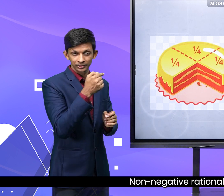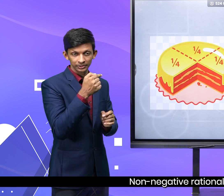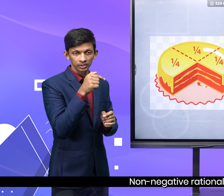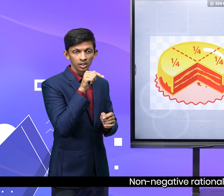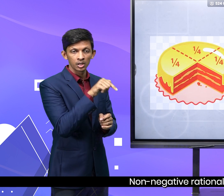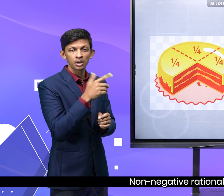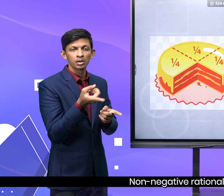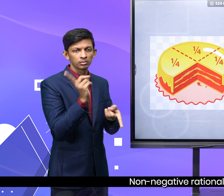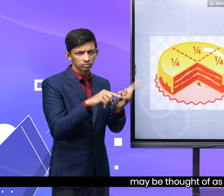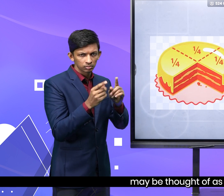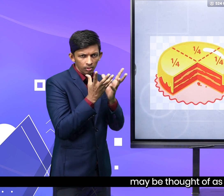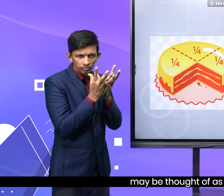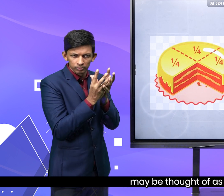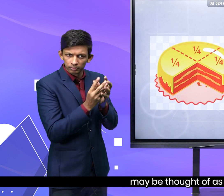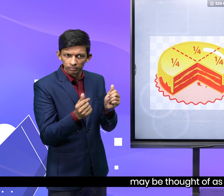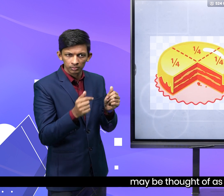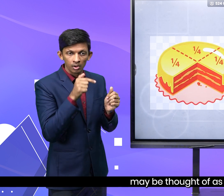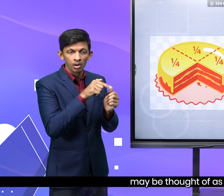Non-negative rational numbers may be thought of as fractions.